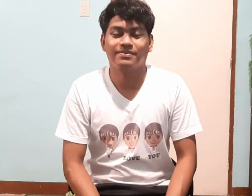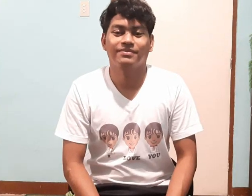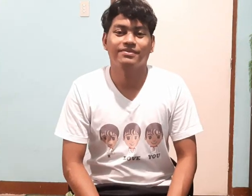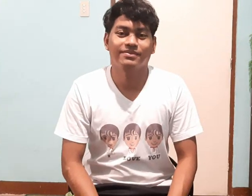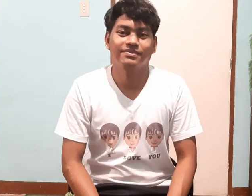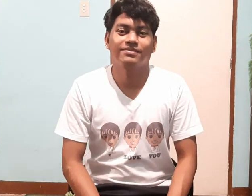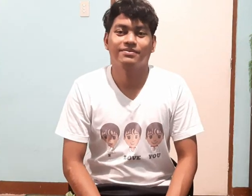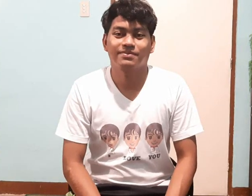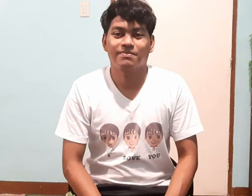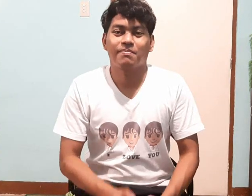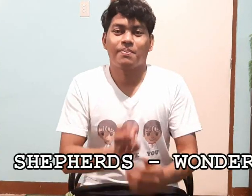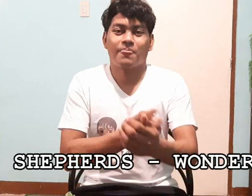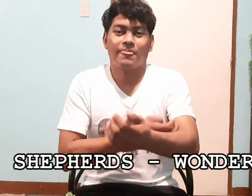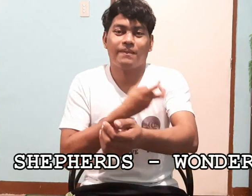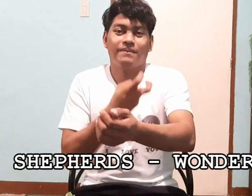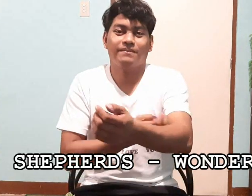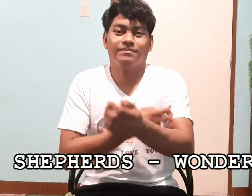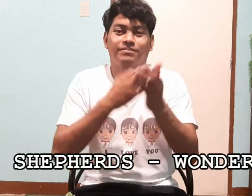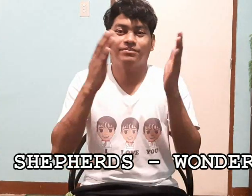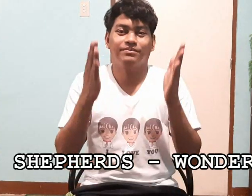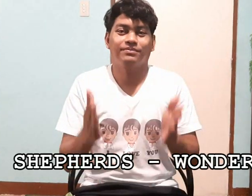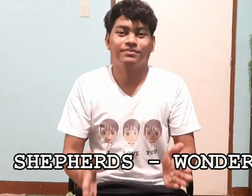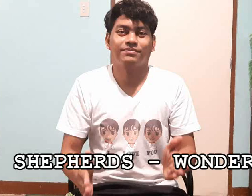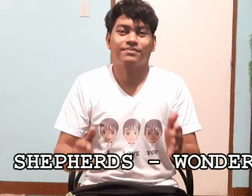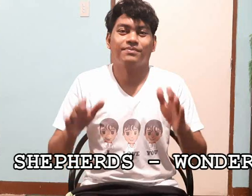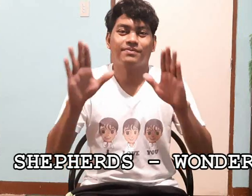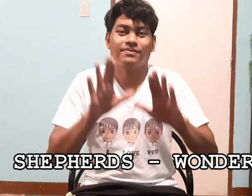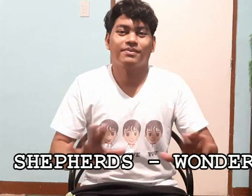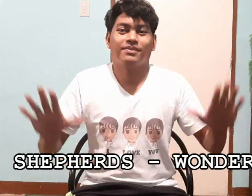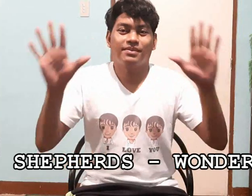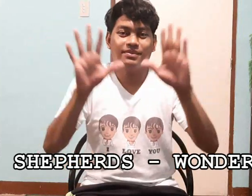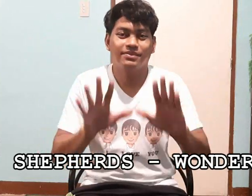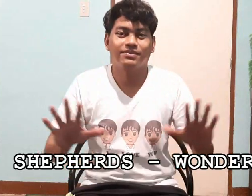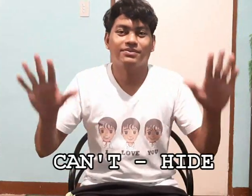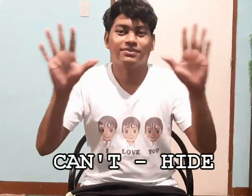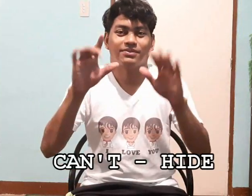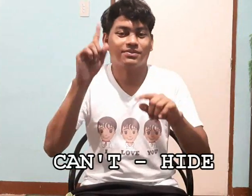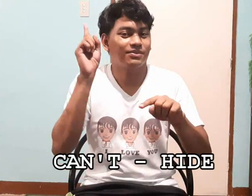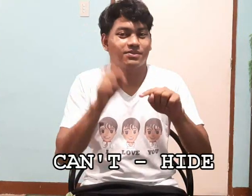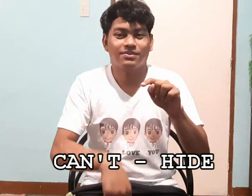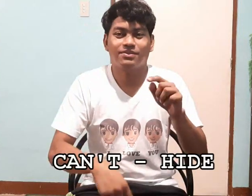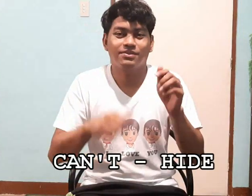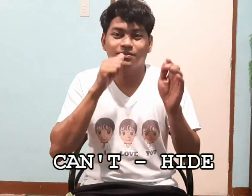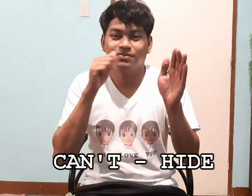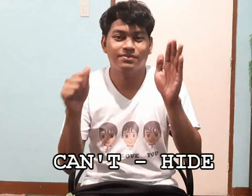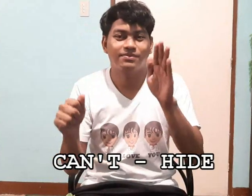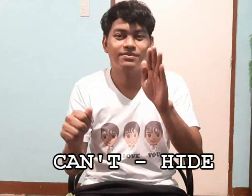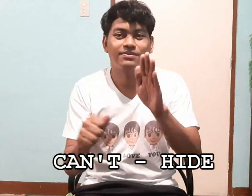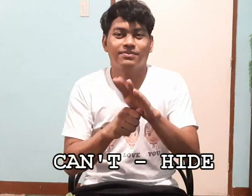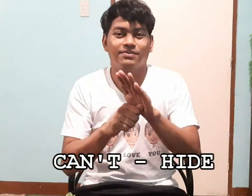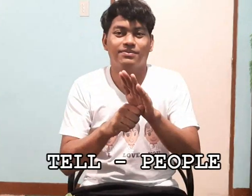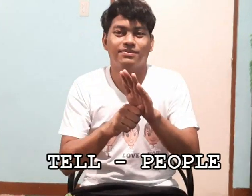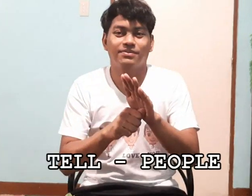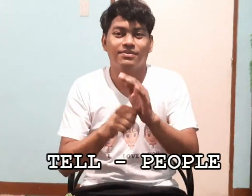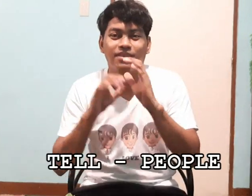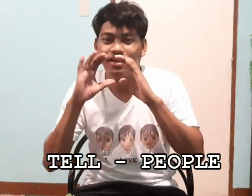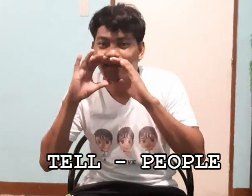The shepherds wonder They couldn't hide it They told everyone inside